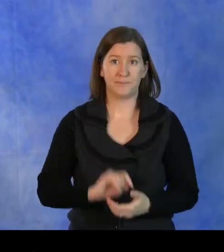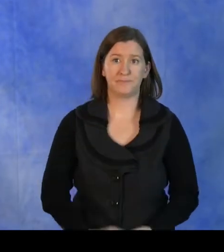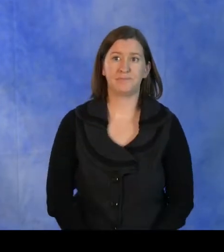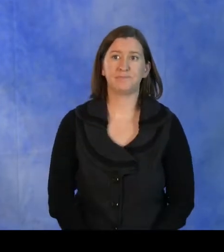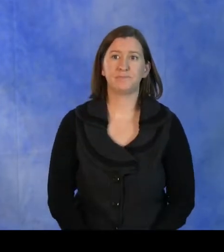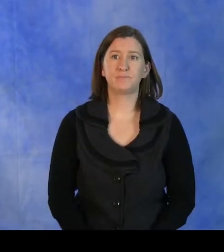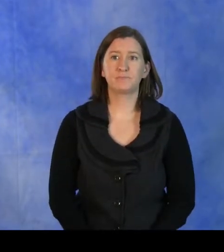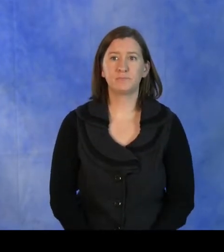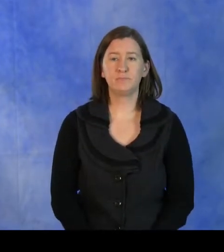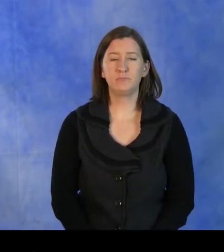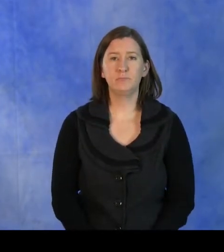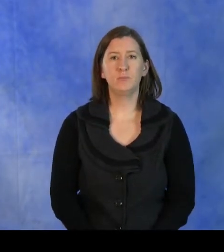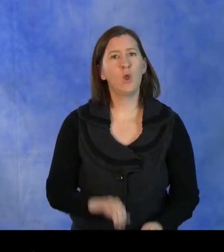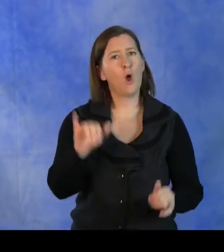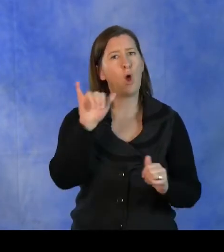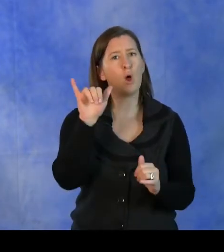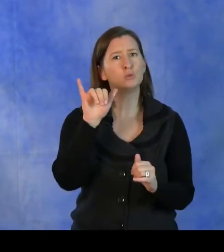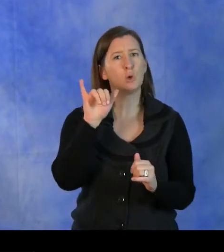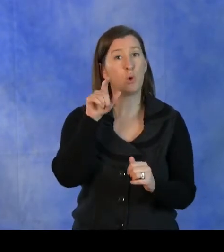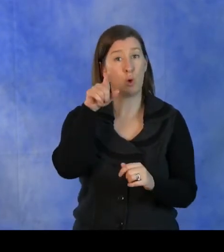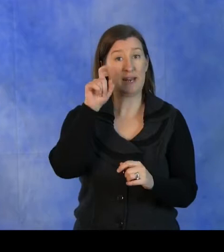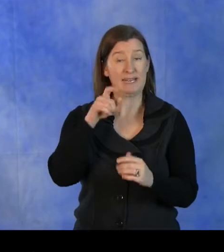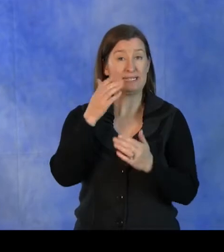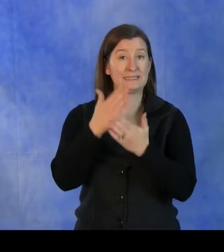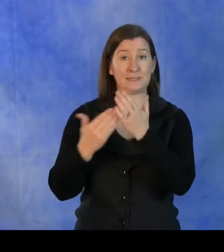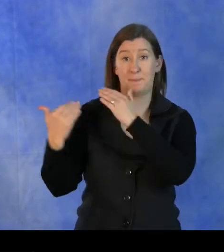evaluations, or who will do that?